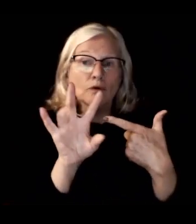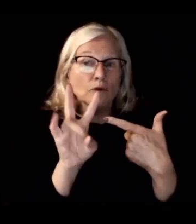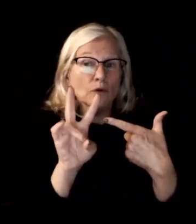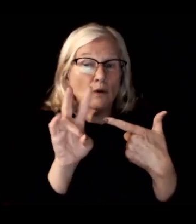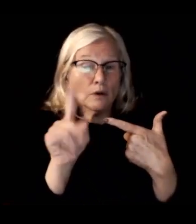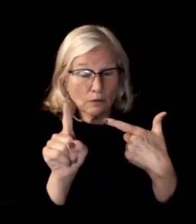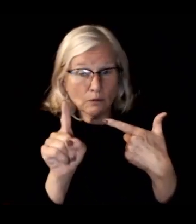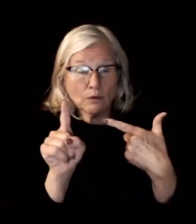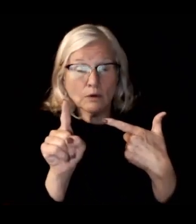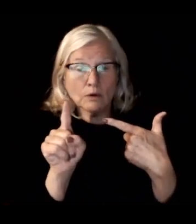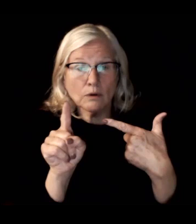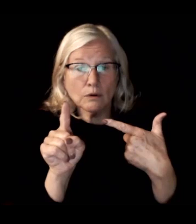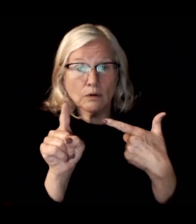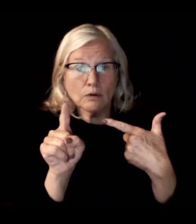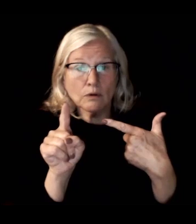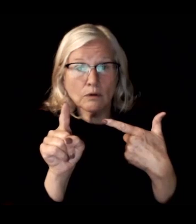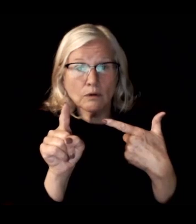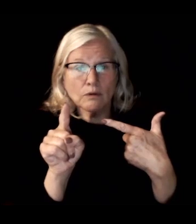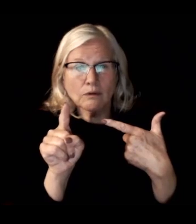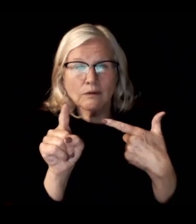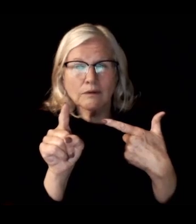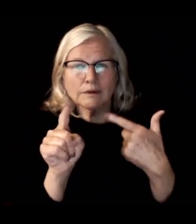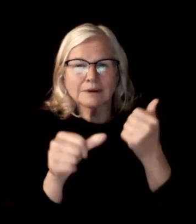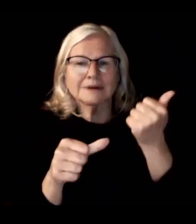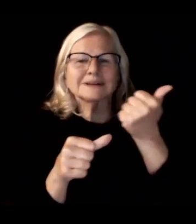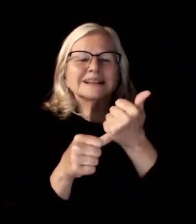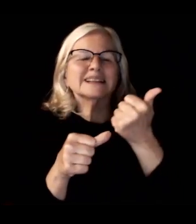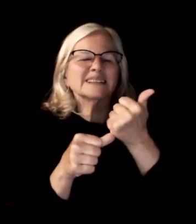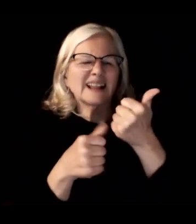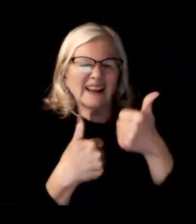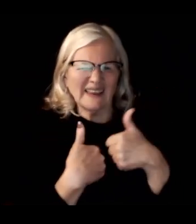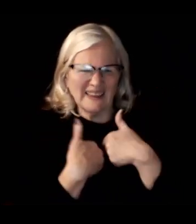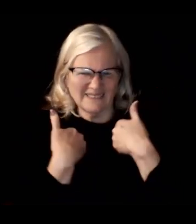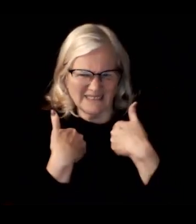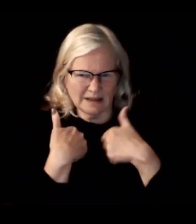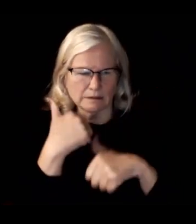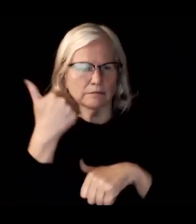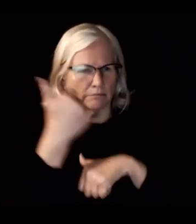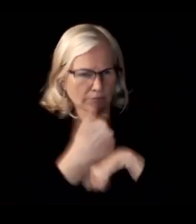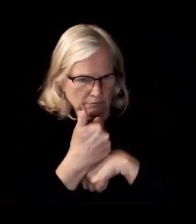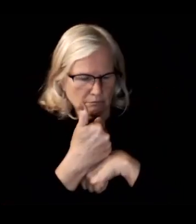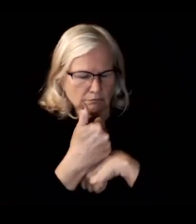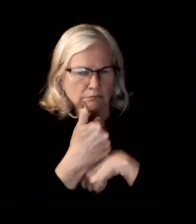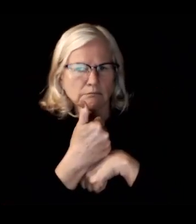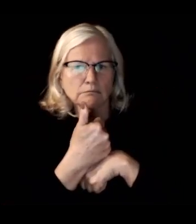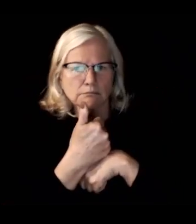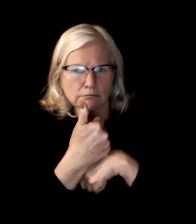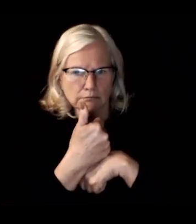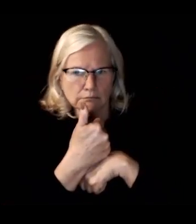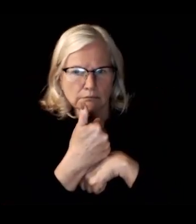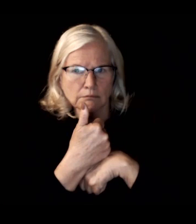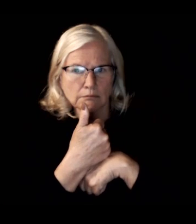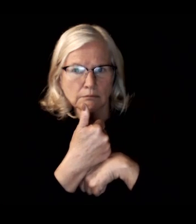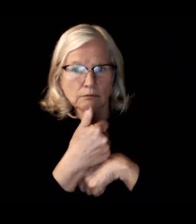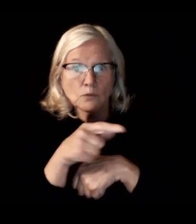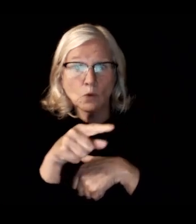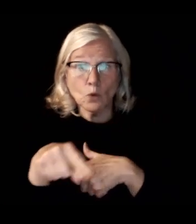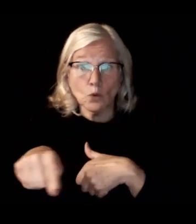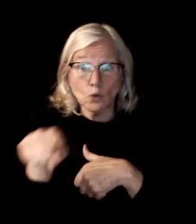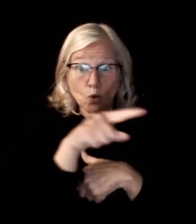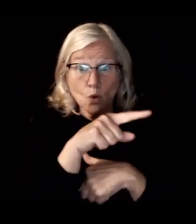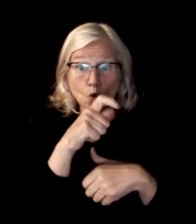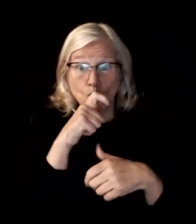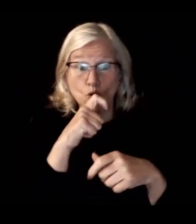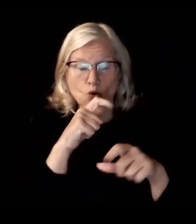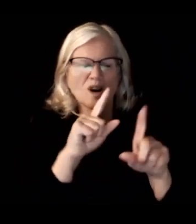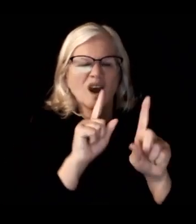type facilities have implemented the essential caregiver guidance. And that's just of those who filled out their survey. There could be others